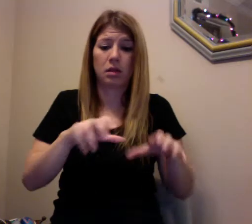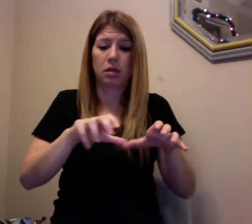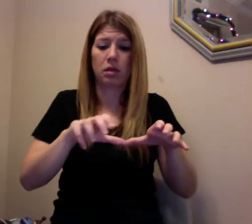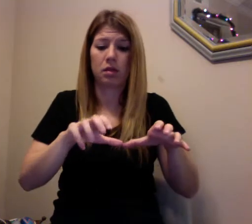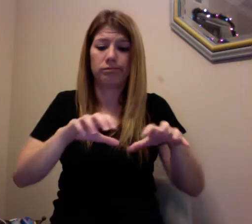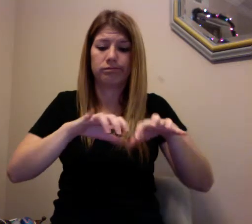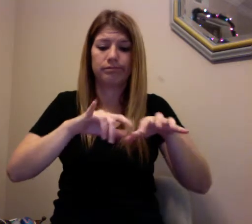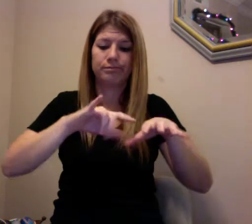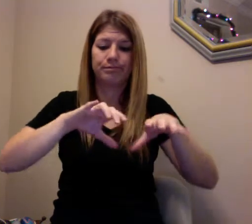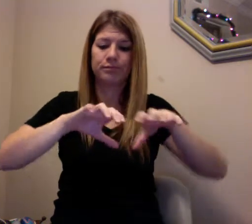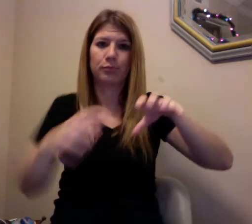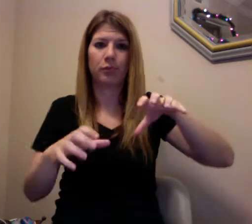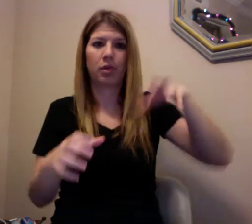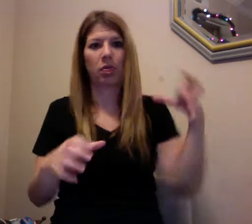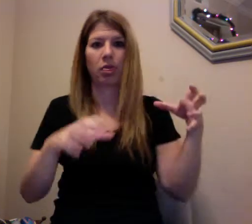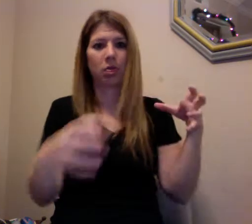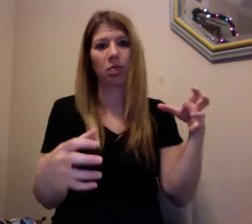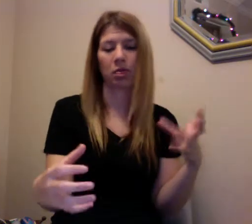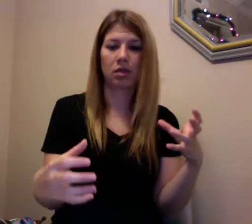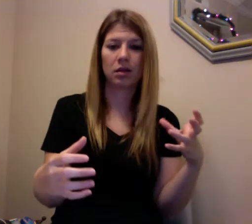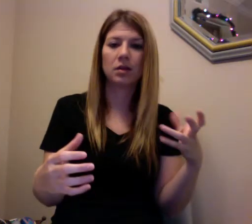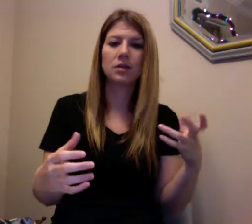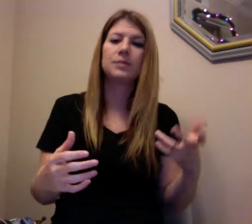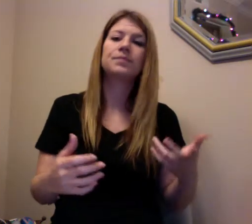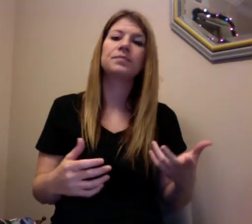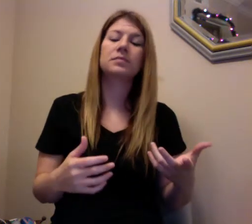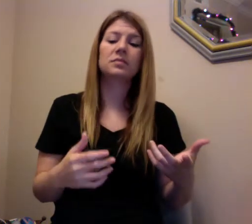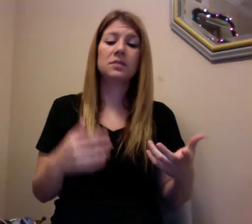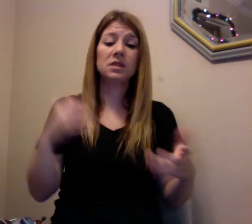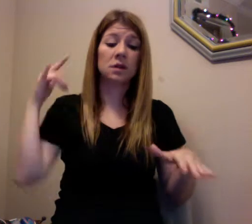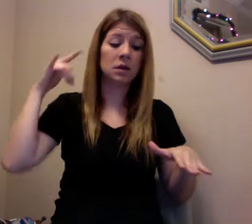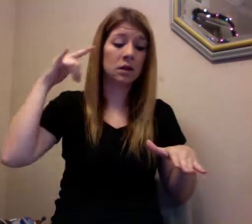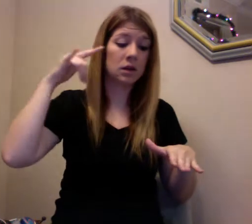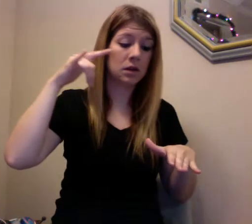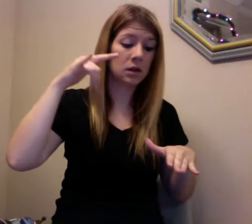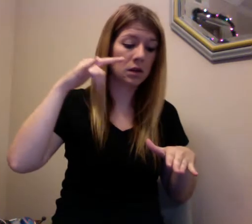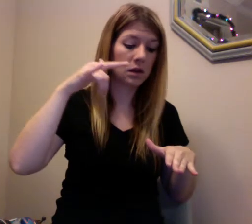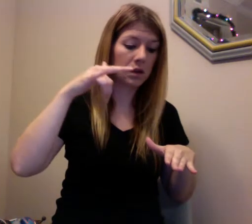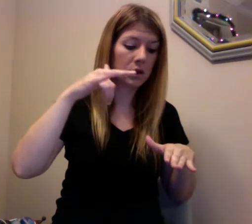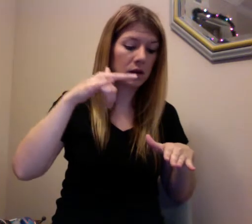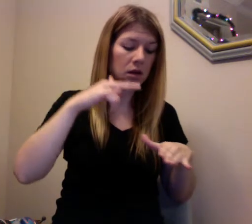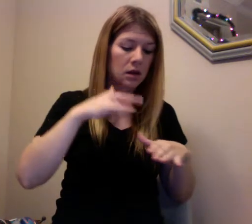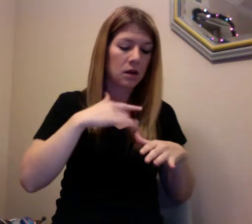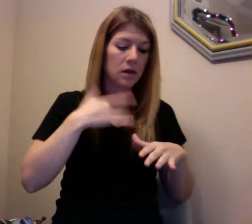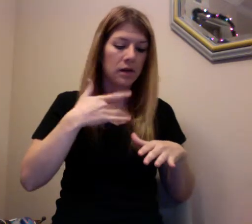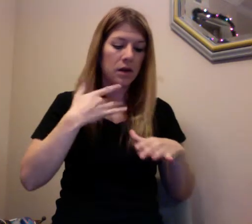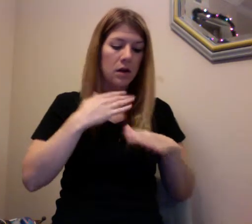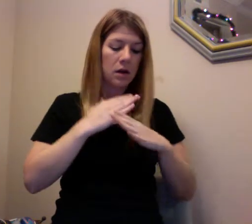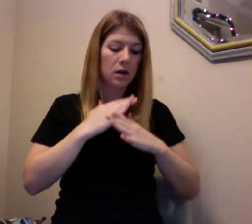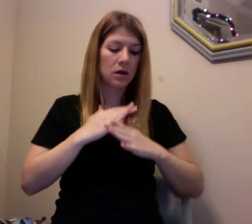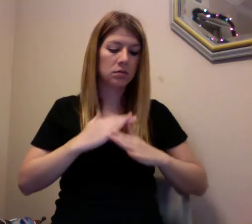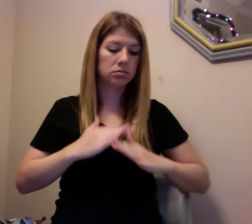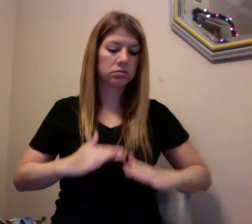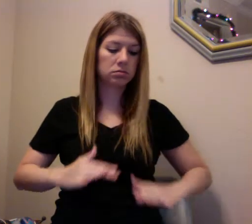I had a sense of, wow, dying is not scary. It's almost like we've been preparing for our whole lives.